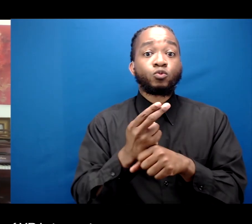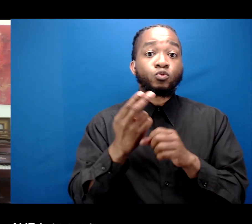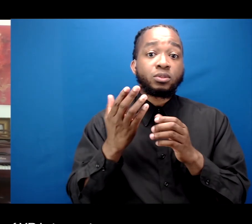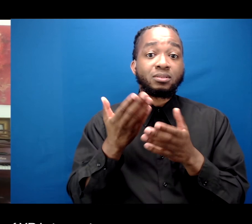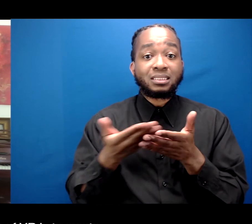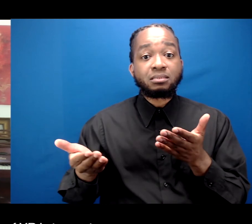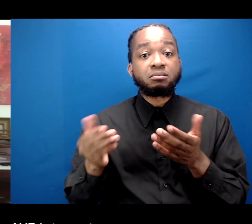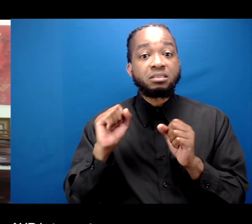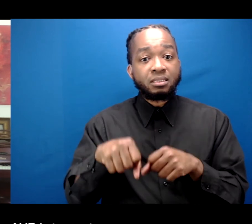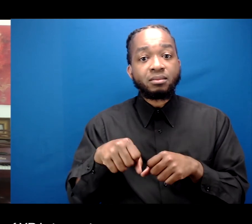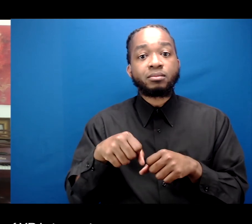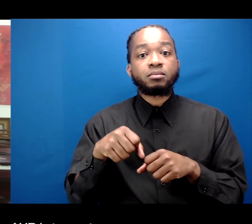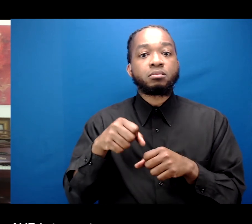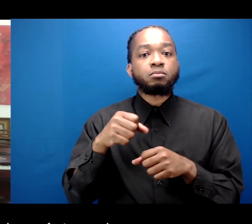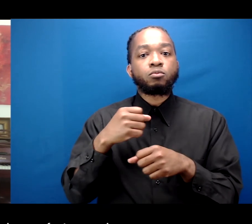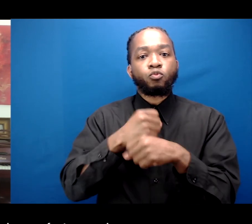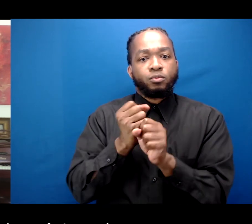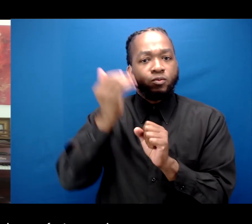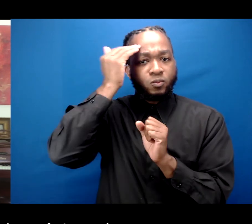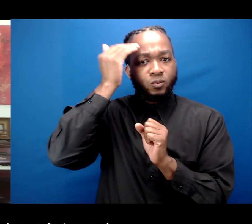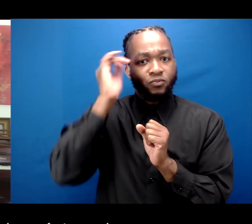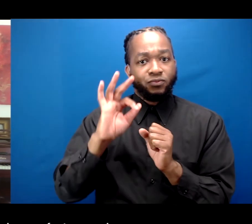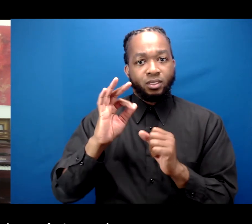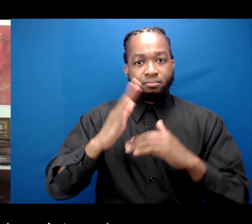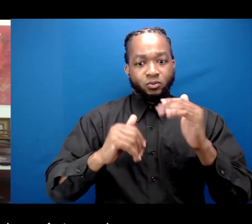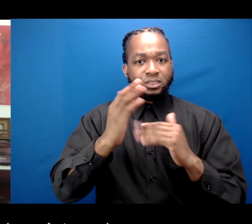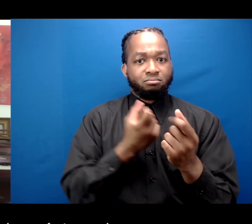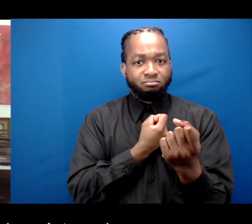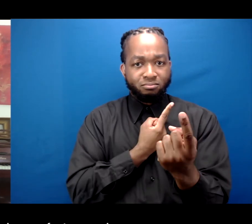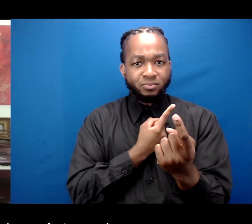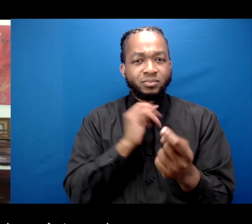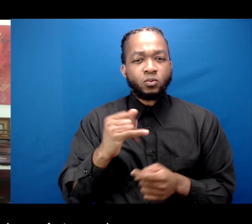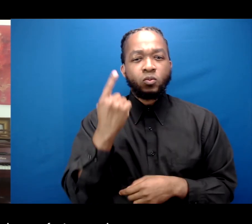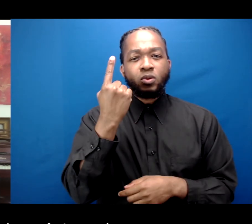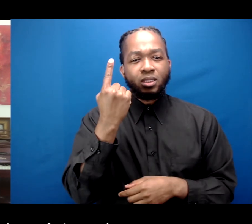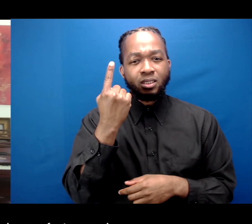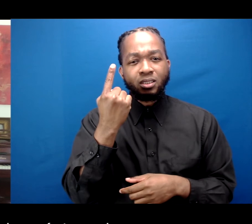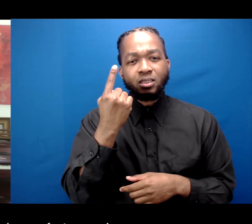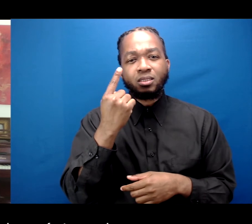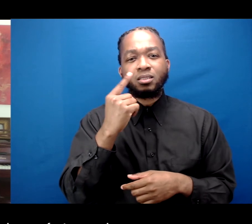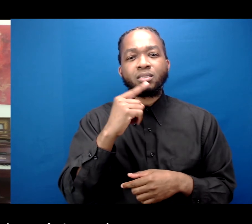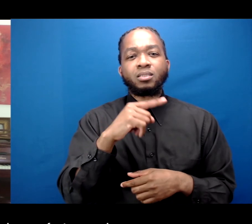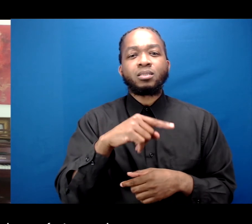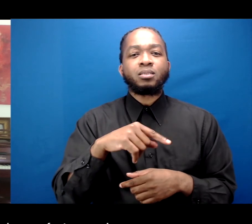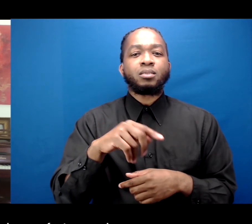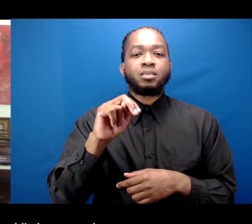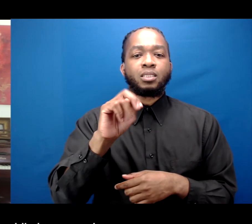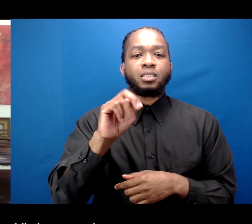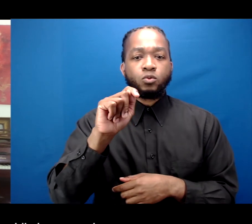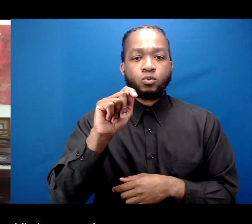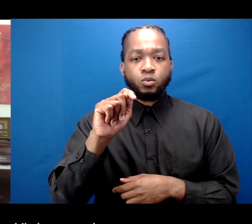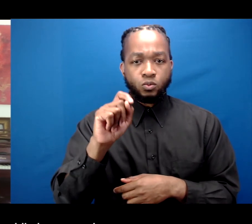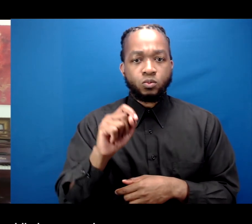empathy. One experience called Notes on Blindness is a perfect example. It's the story of a man who documented his